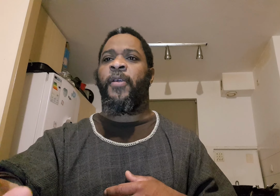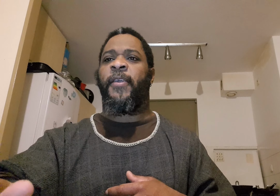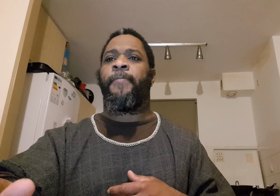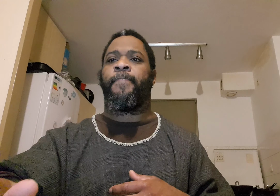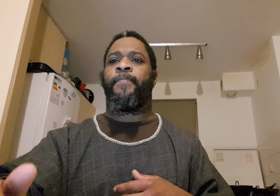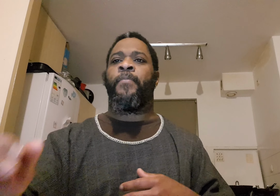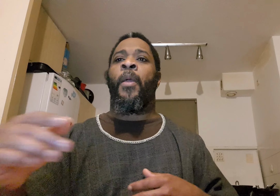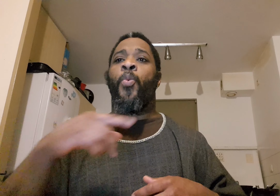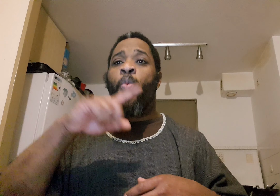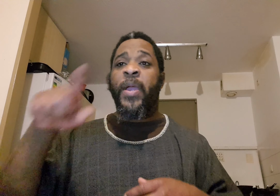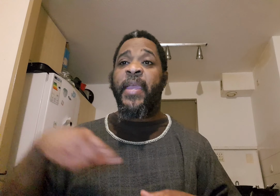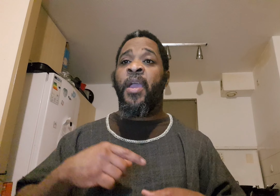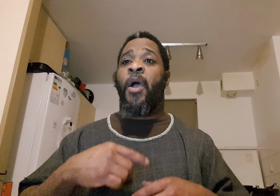Okay,